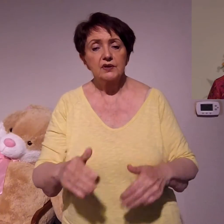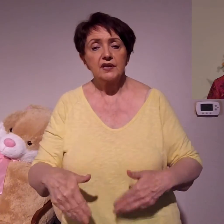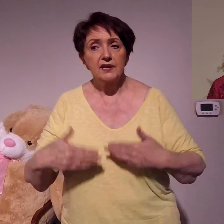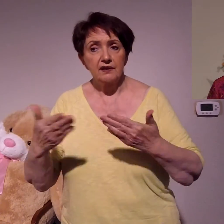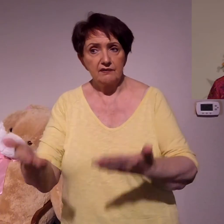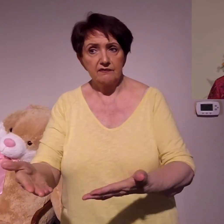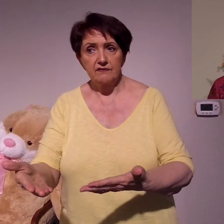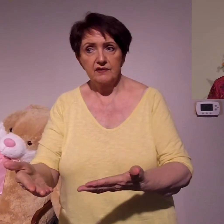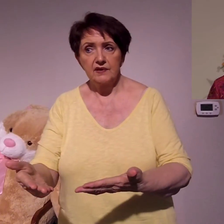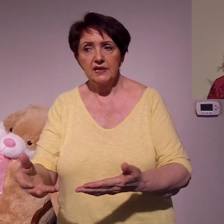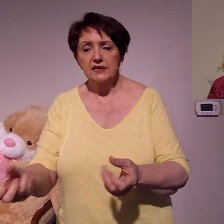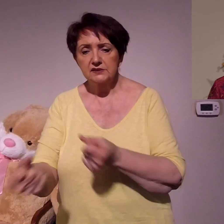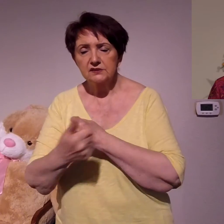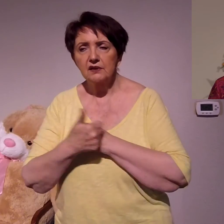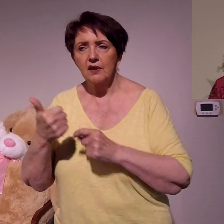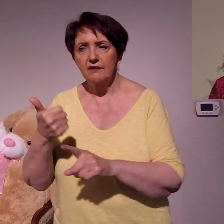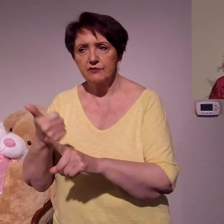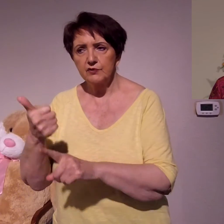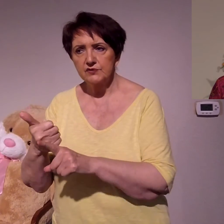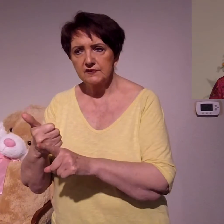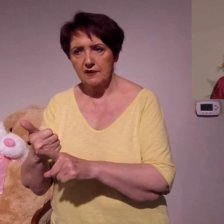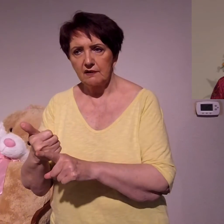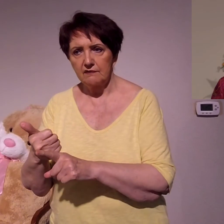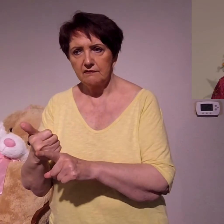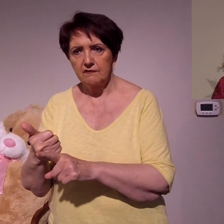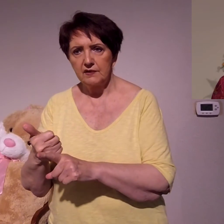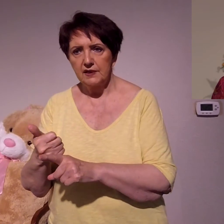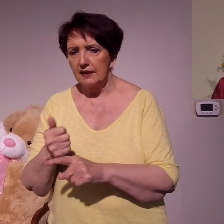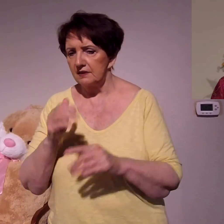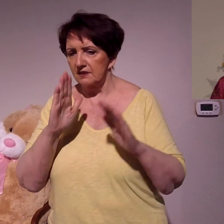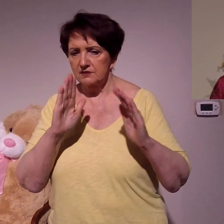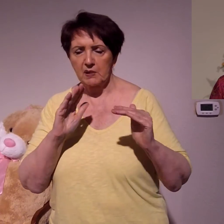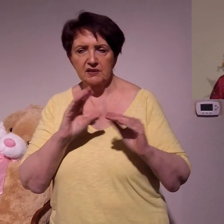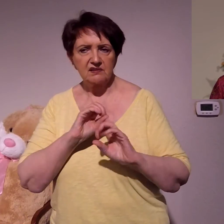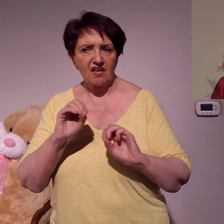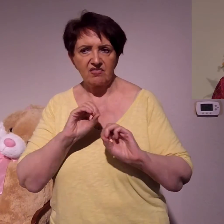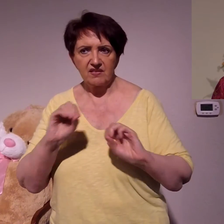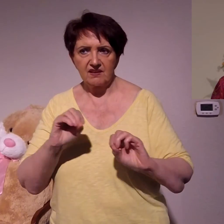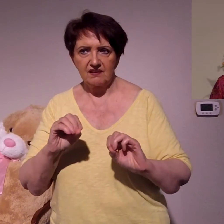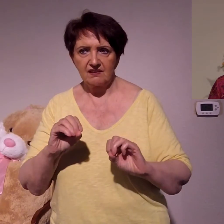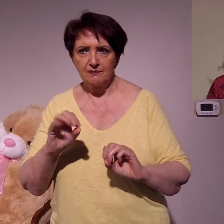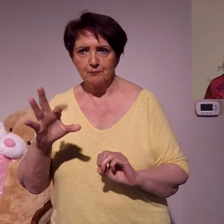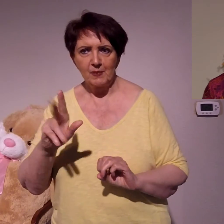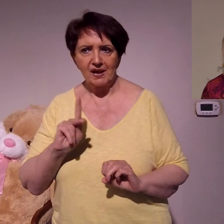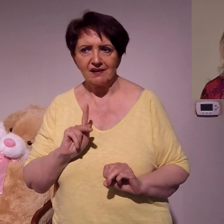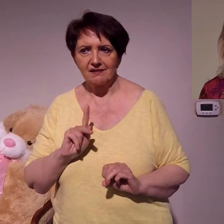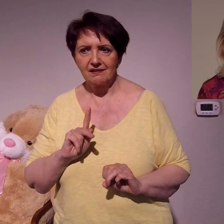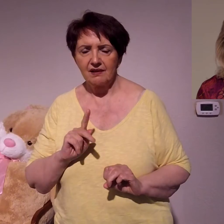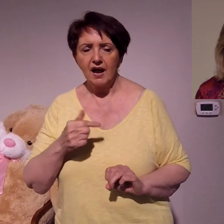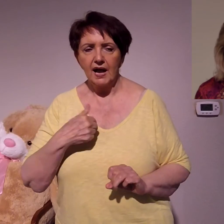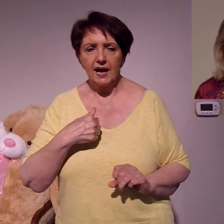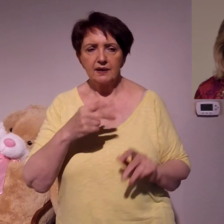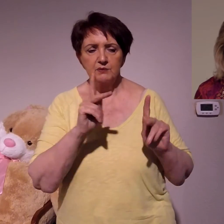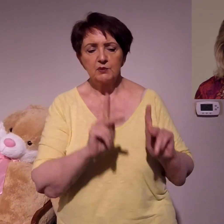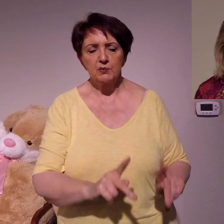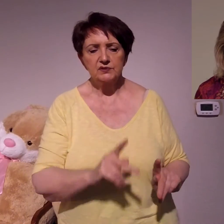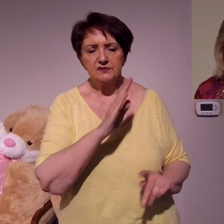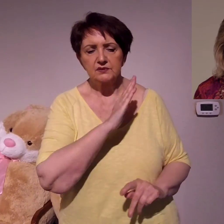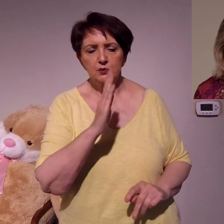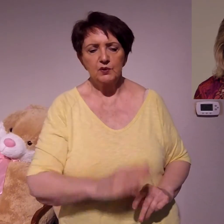And I share this for the sake of anyone else in here, and that was that was my forgiveness work that